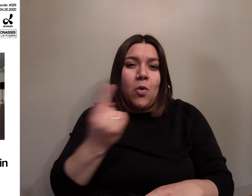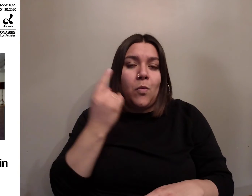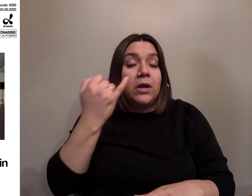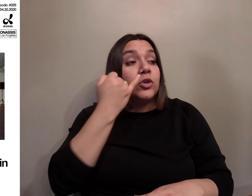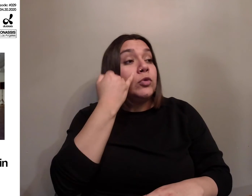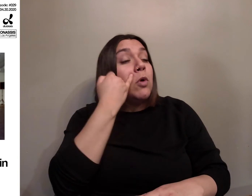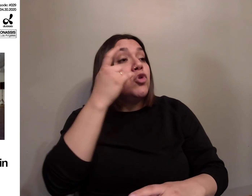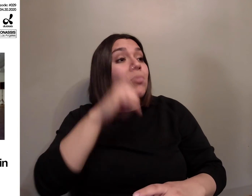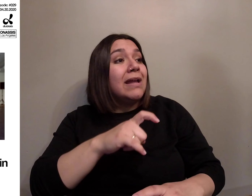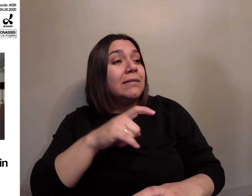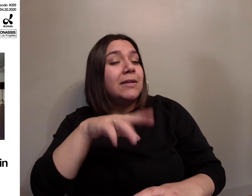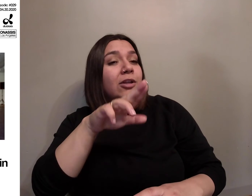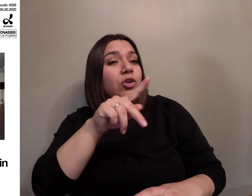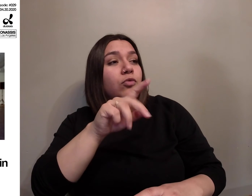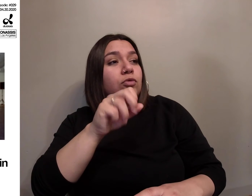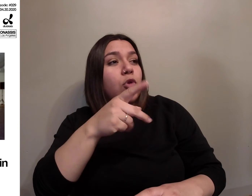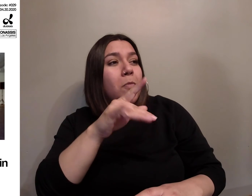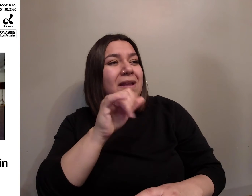pandemic,